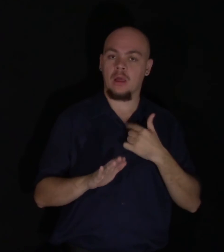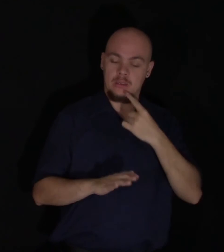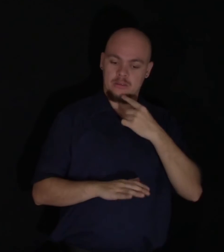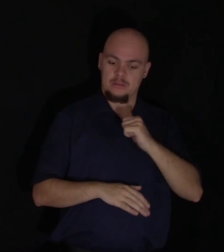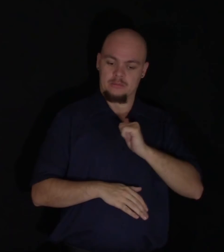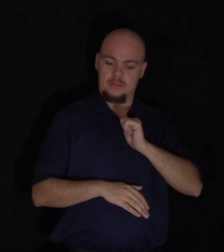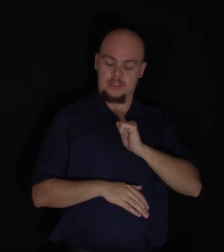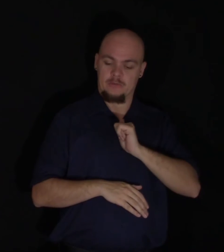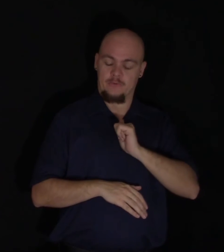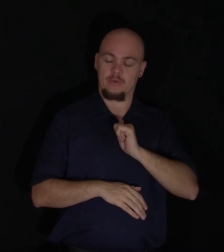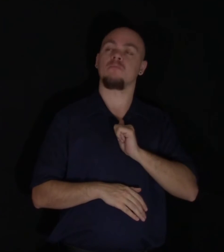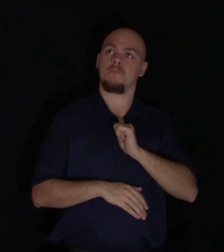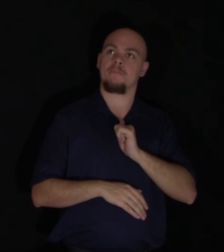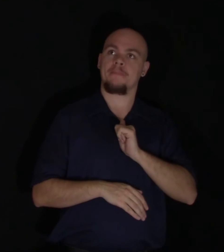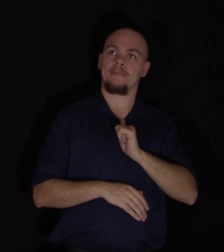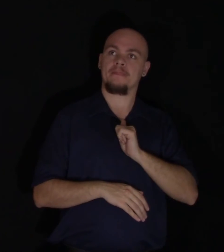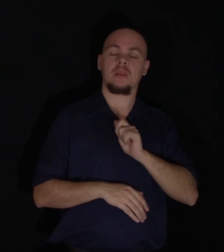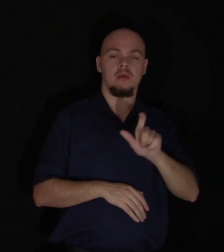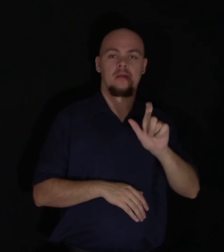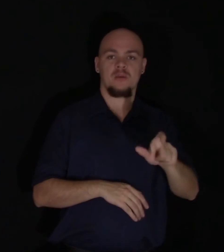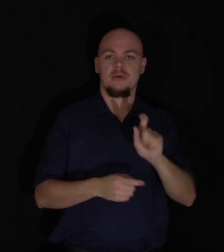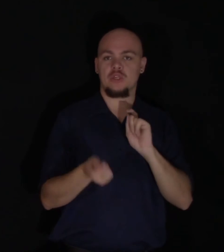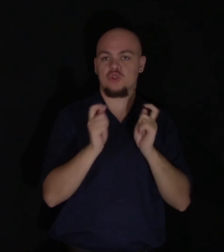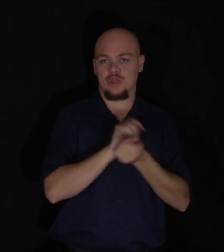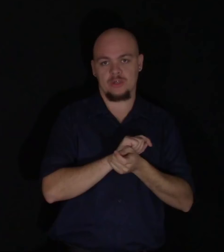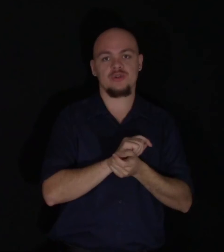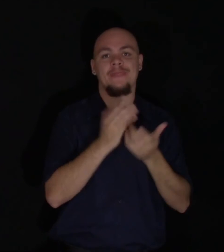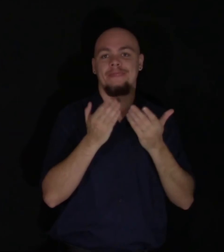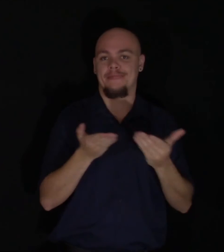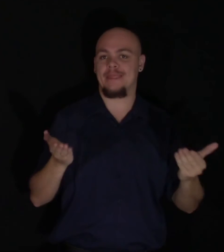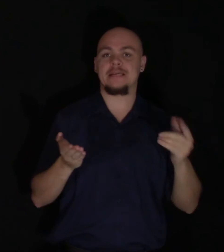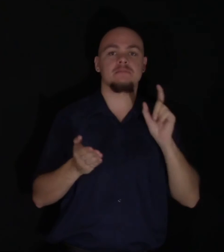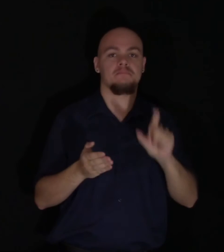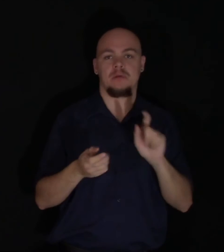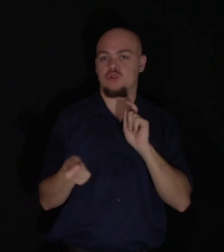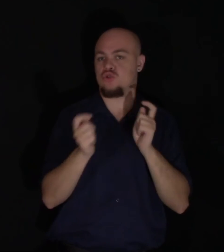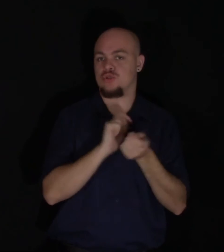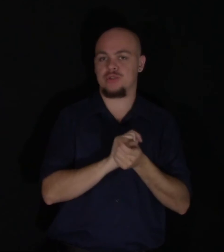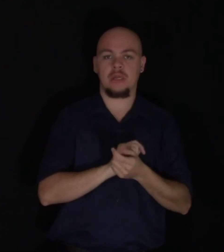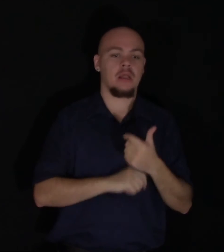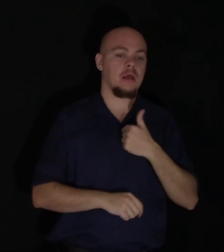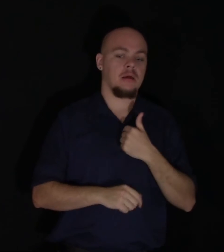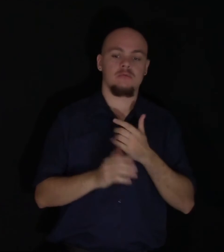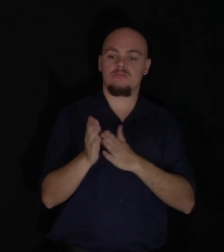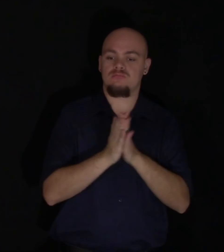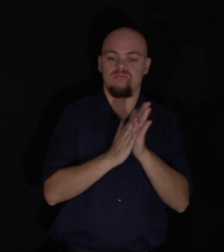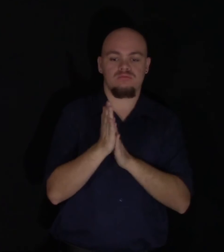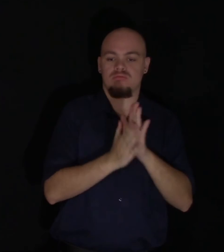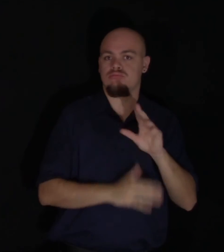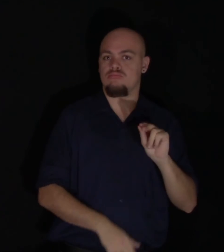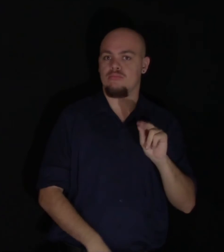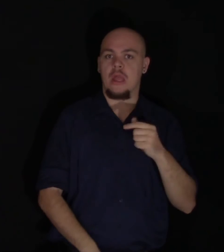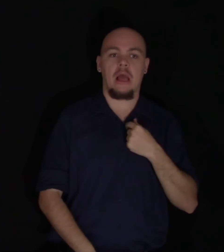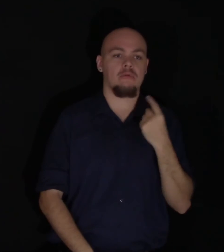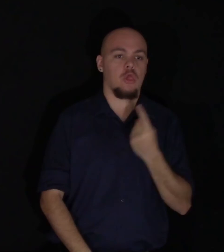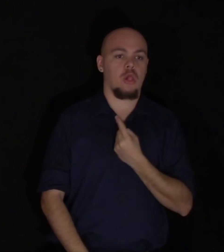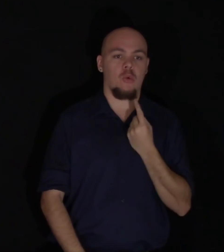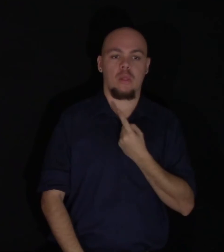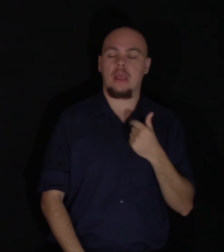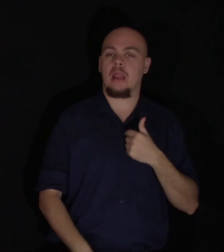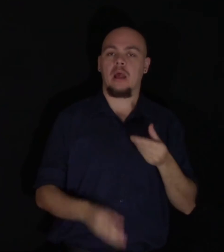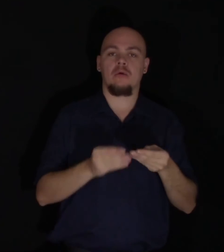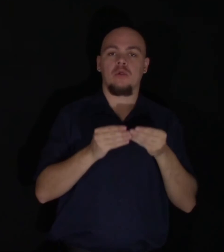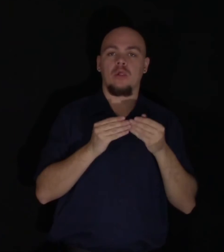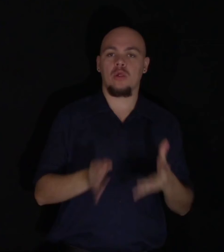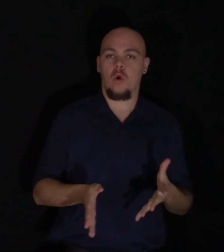myself, you gotta change, things have to change. I was not passionate, I was lonely, and I was lost.